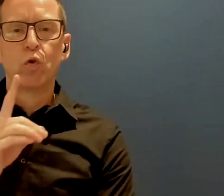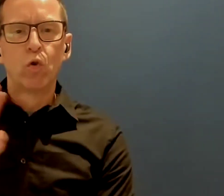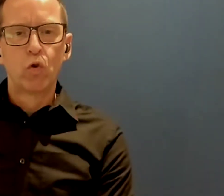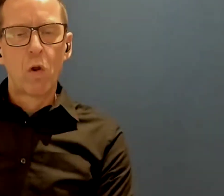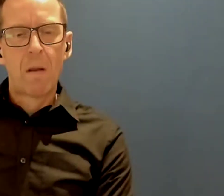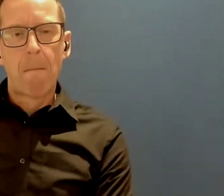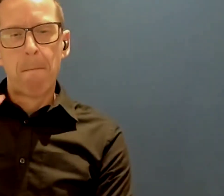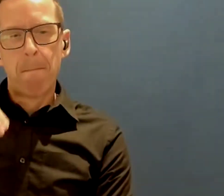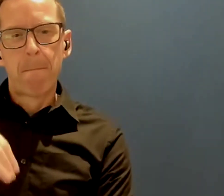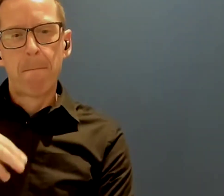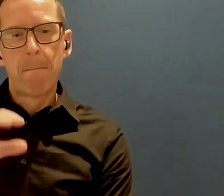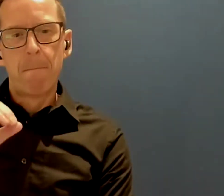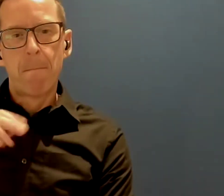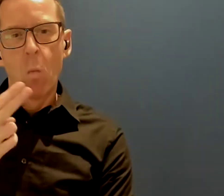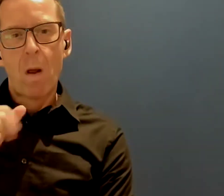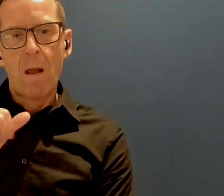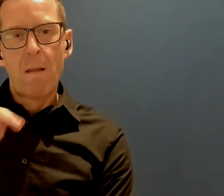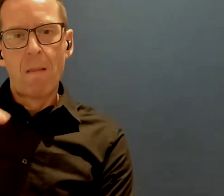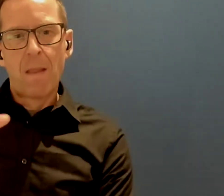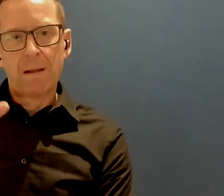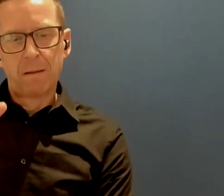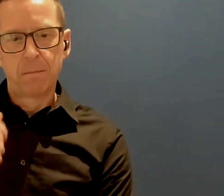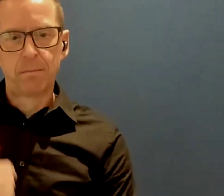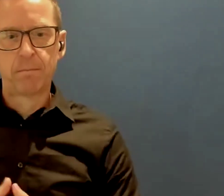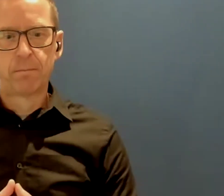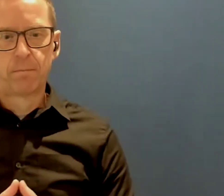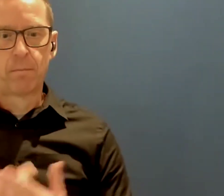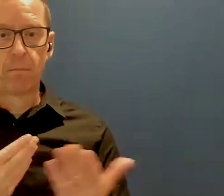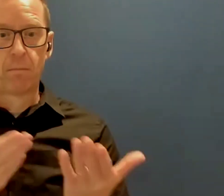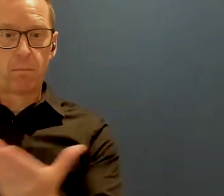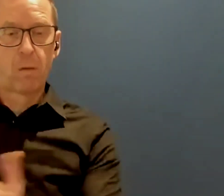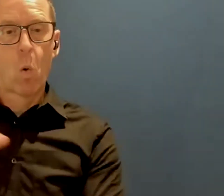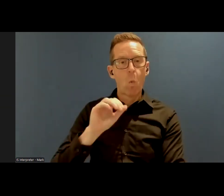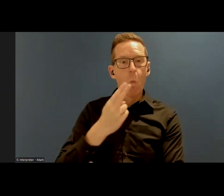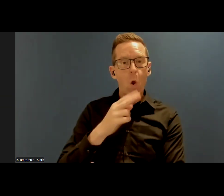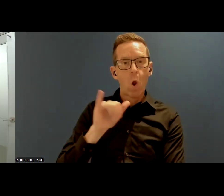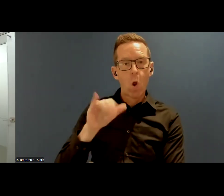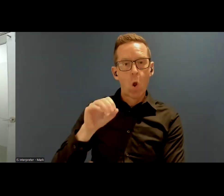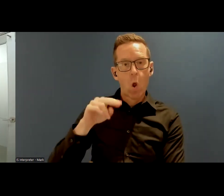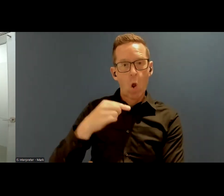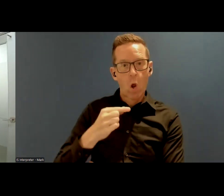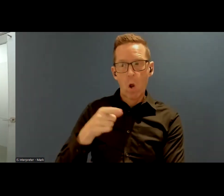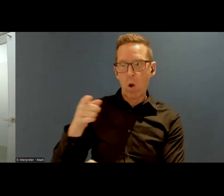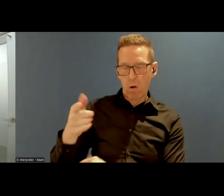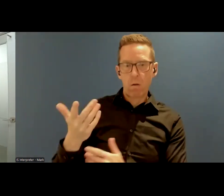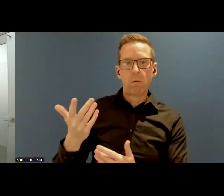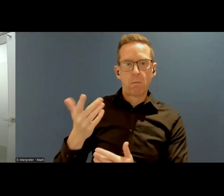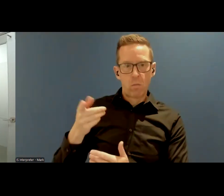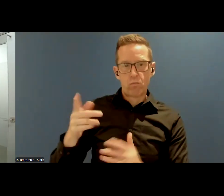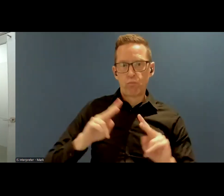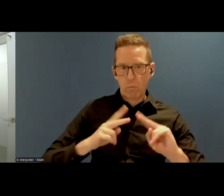response. Oyong, I'll hand it over to you for your response, and then what I will do then is that